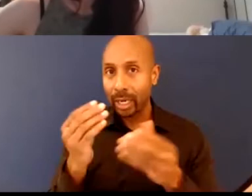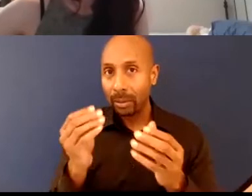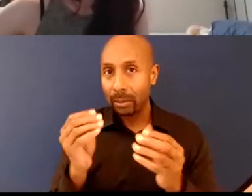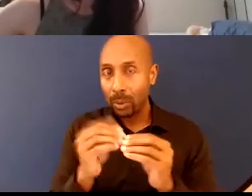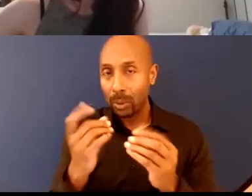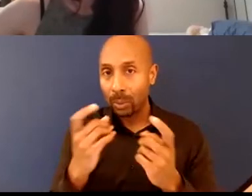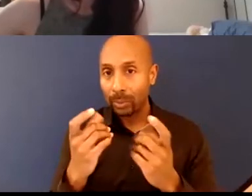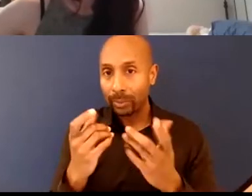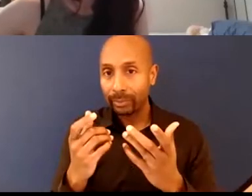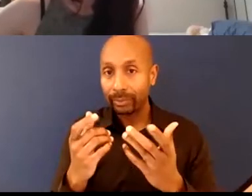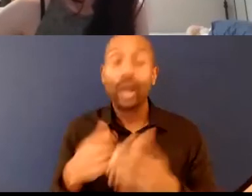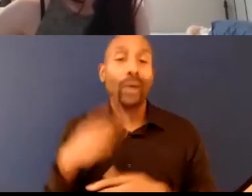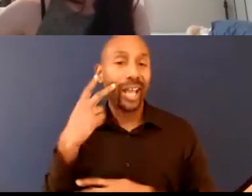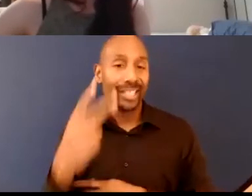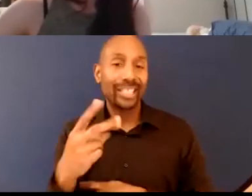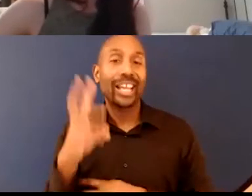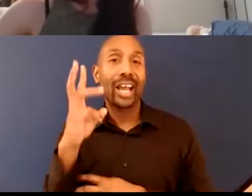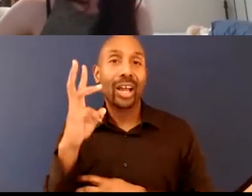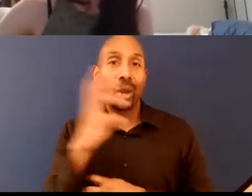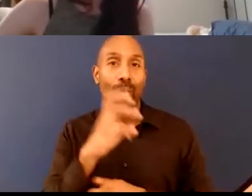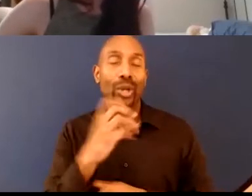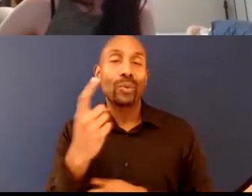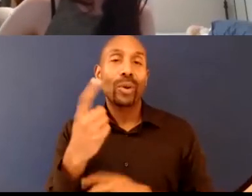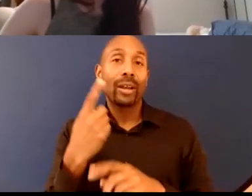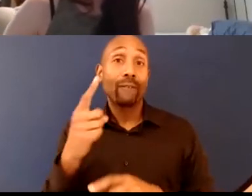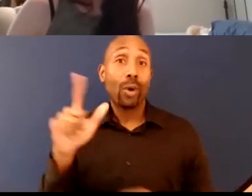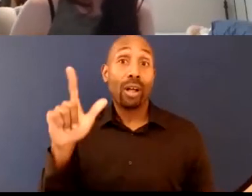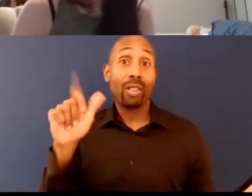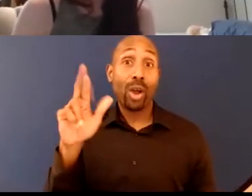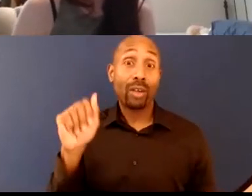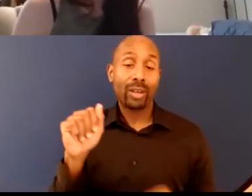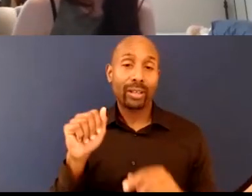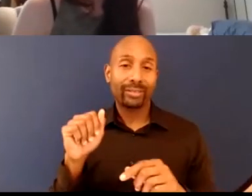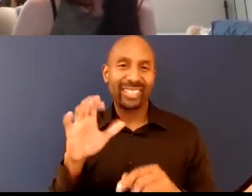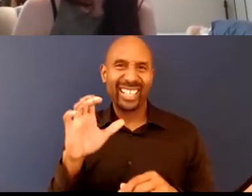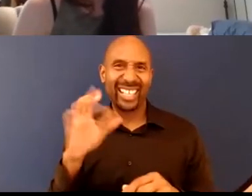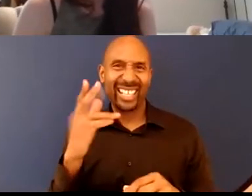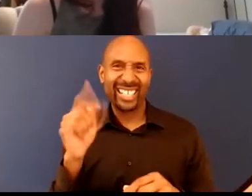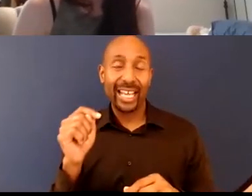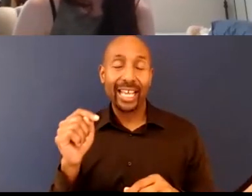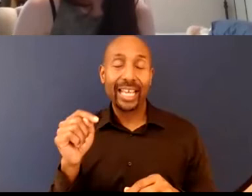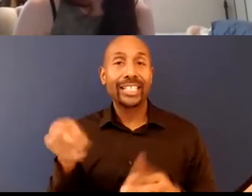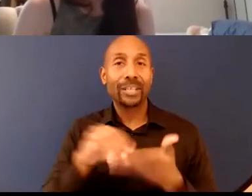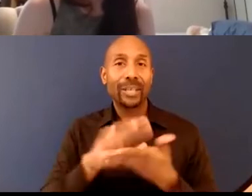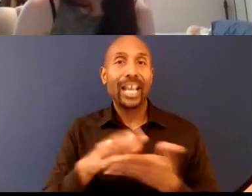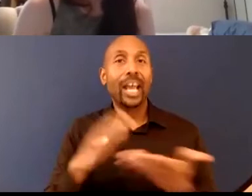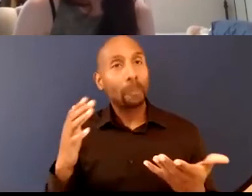Ooh, a weird one for me, for Laura. I know what time it is.